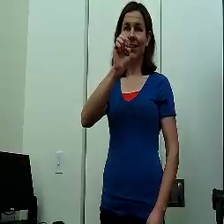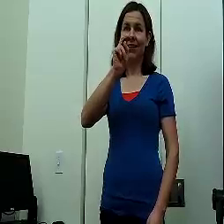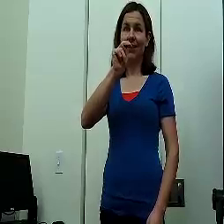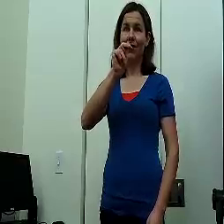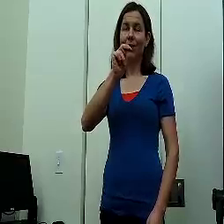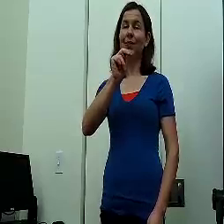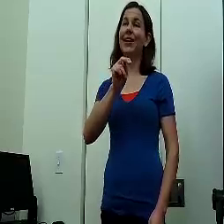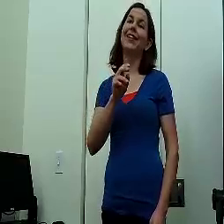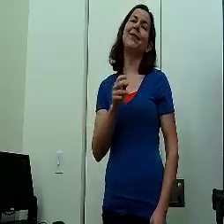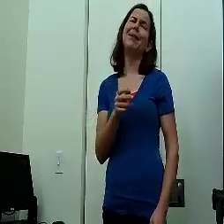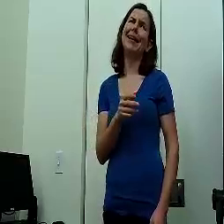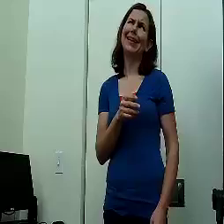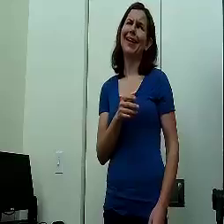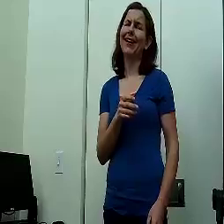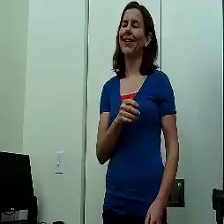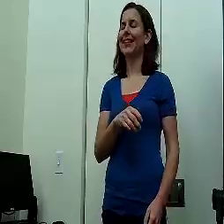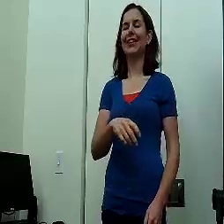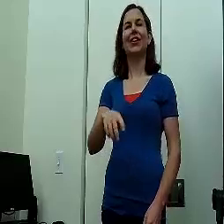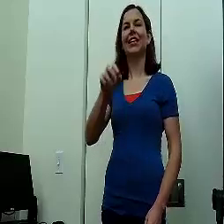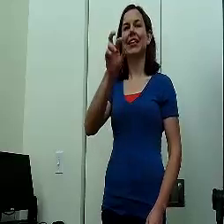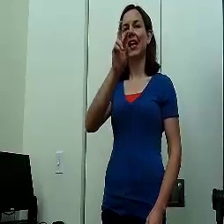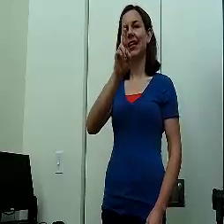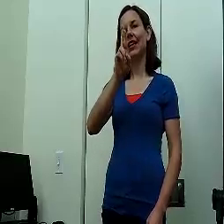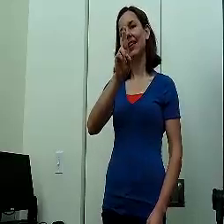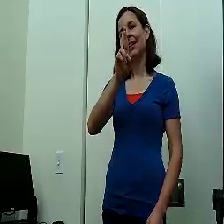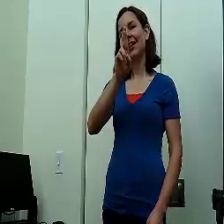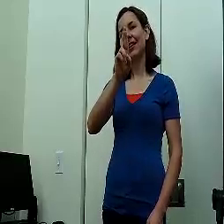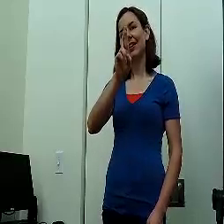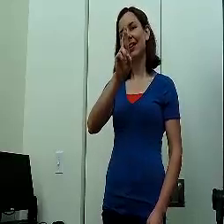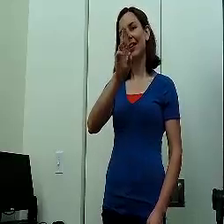Start again, please. Related in meaning, not necessarily in sign. Oh,